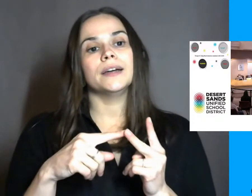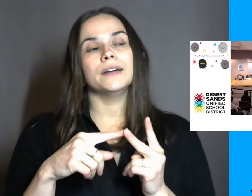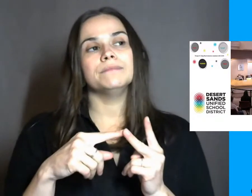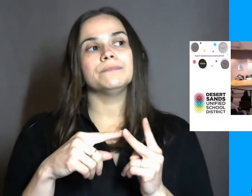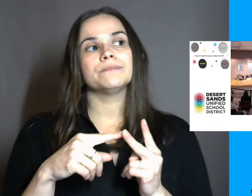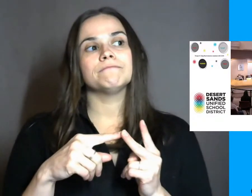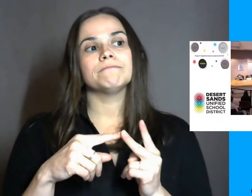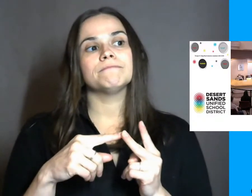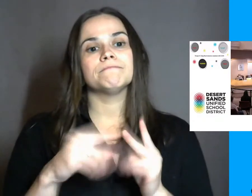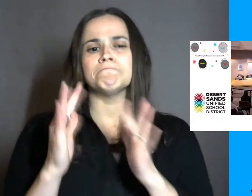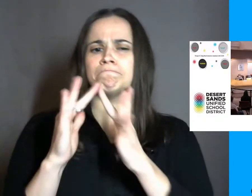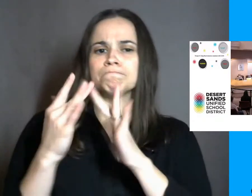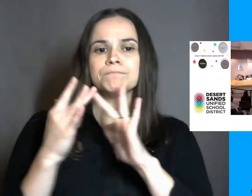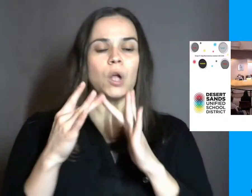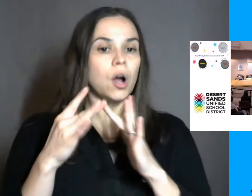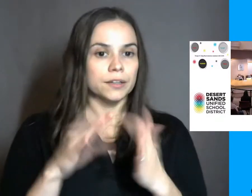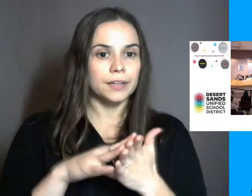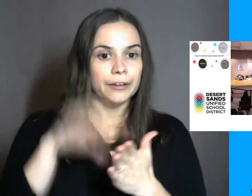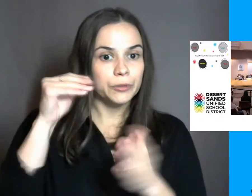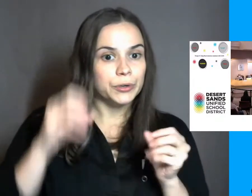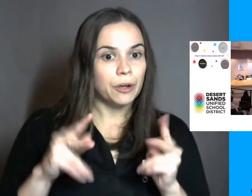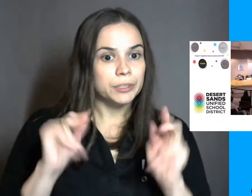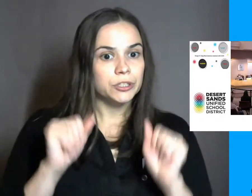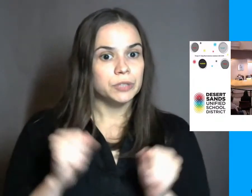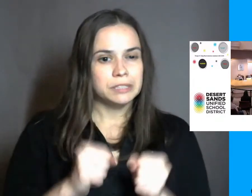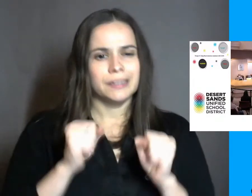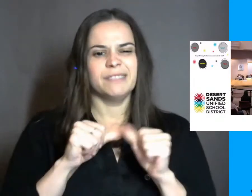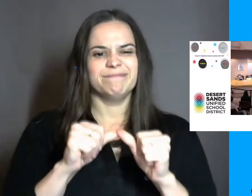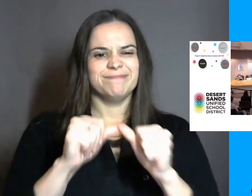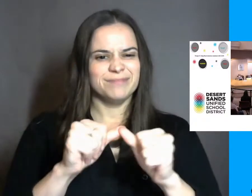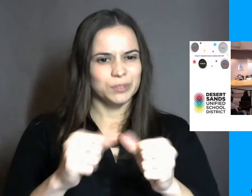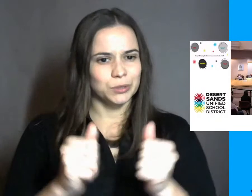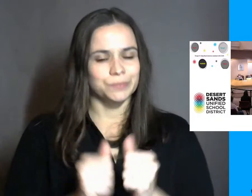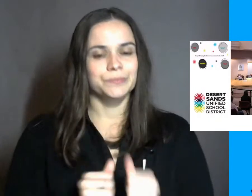can continue with the support of ESSER 3.